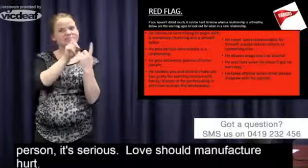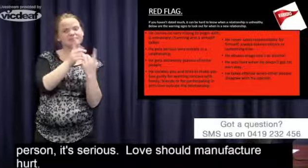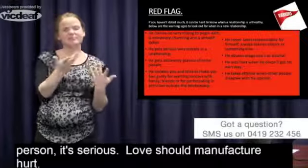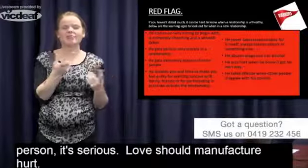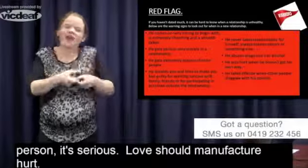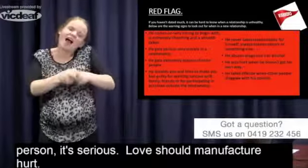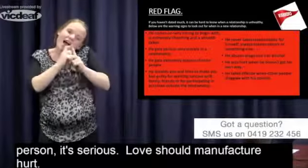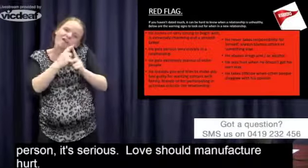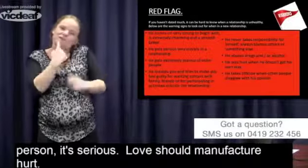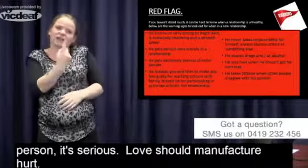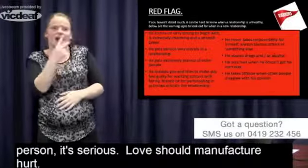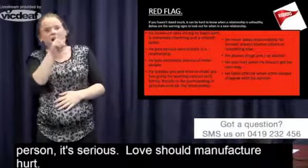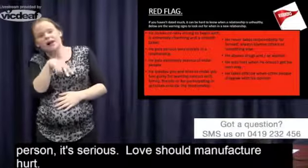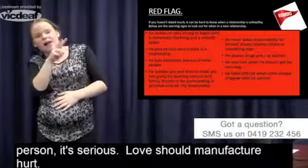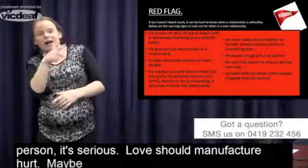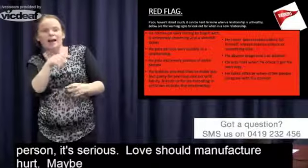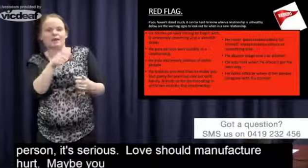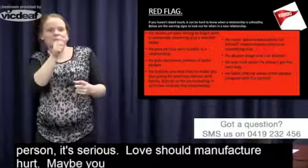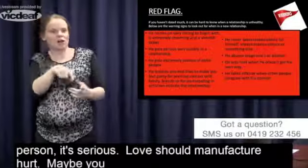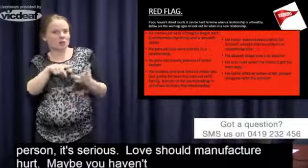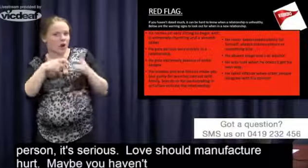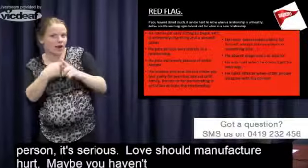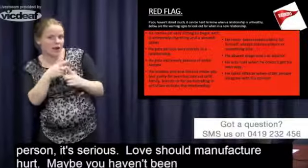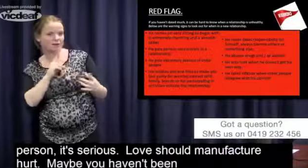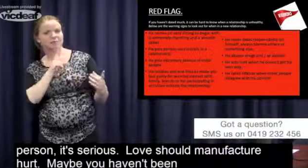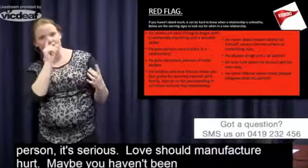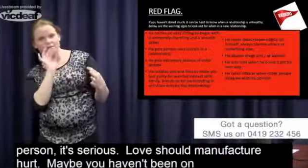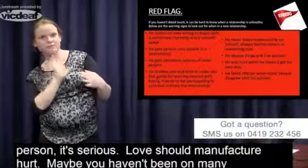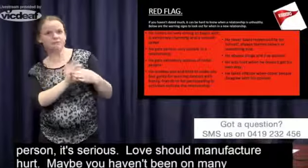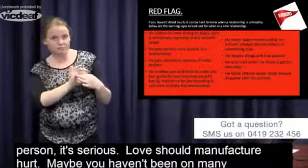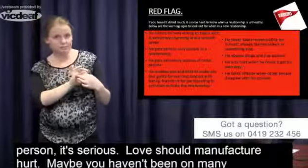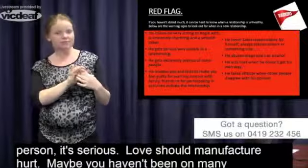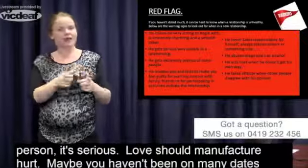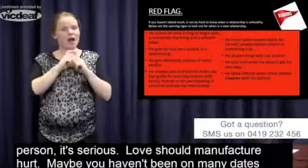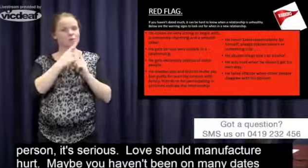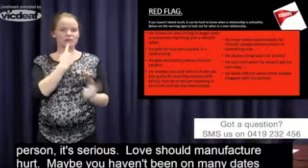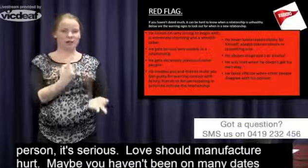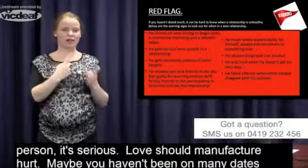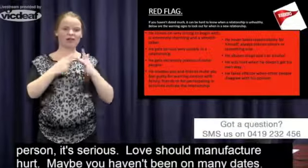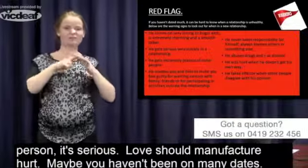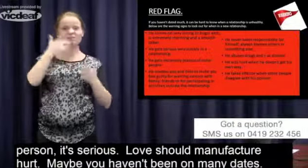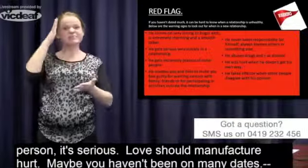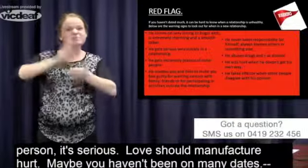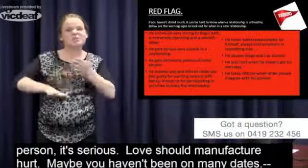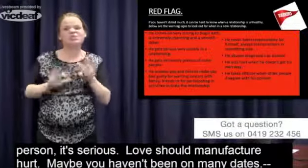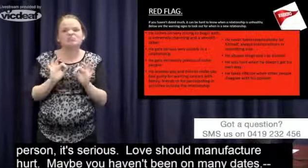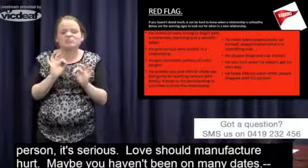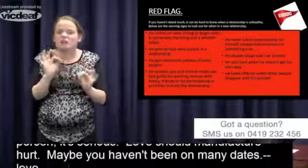Maybe you haven't been on many dates. It is hard to figure out if that person is right for you or